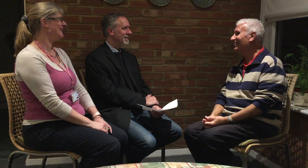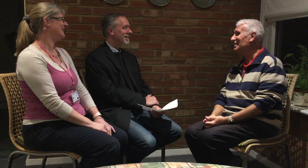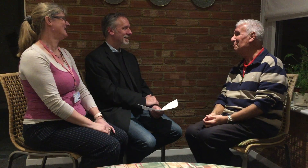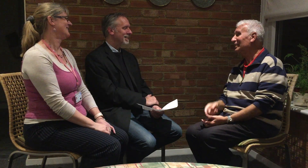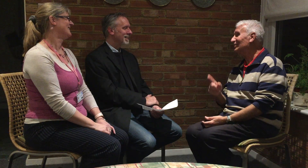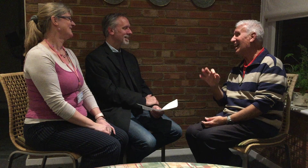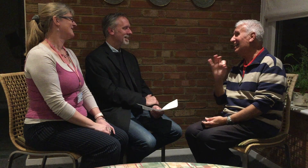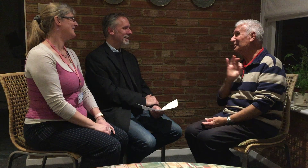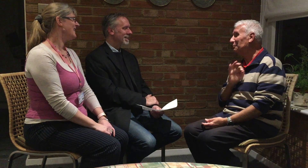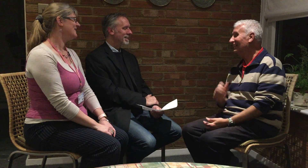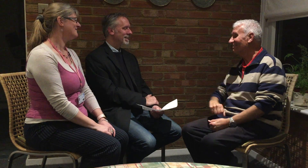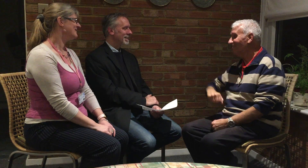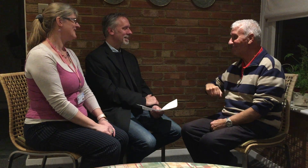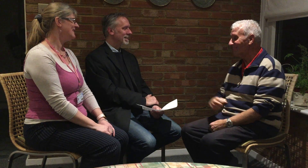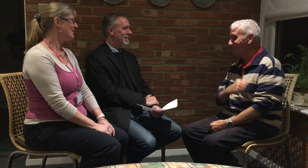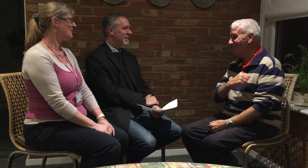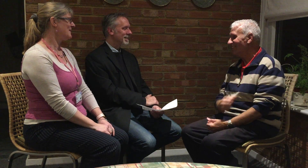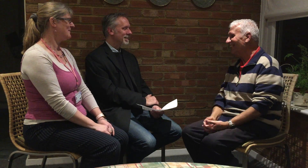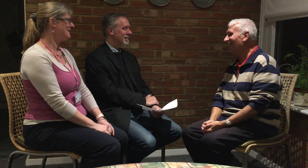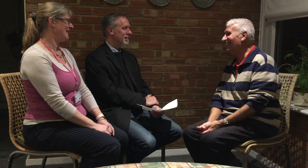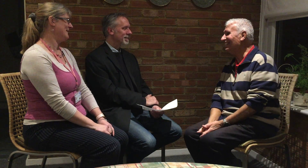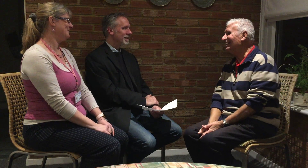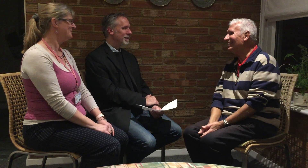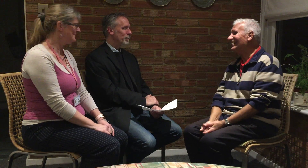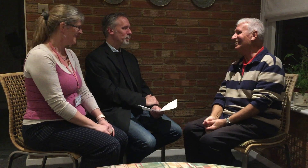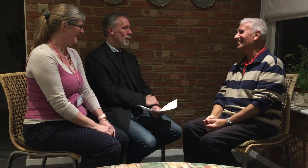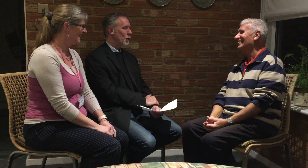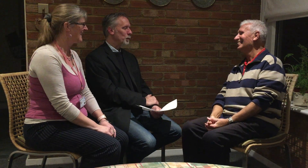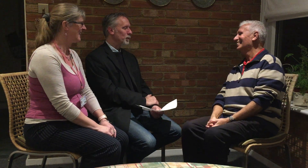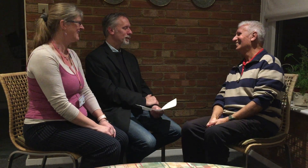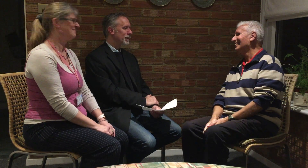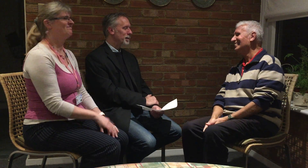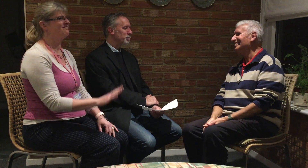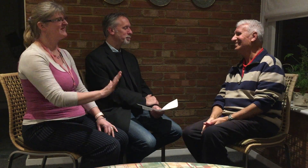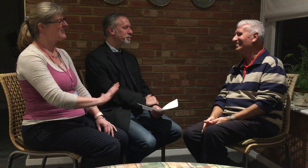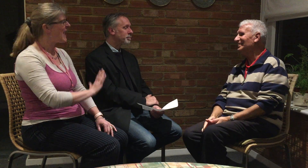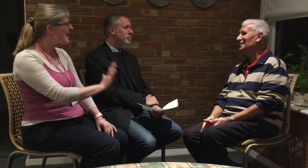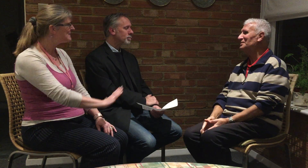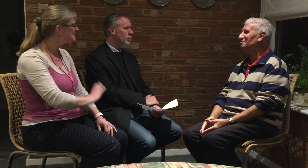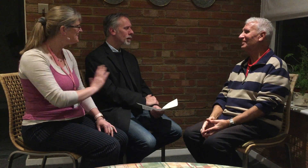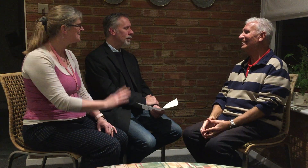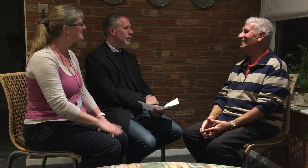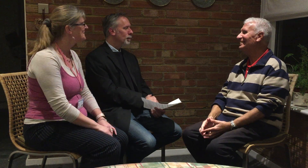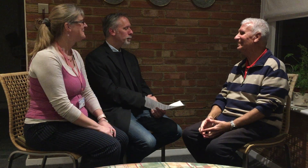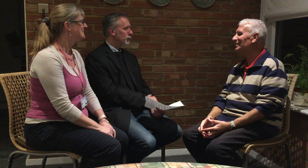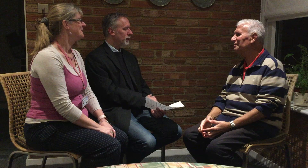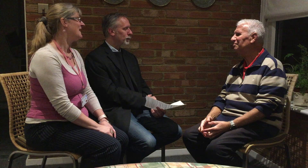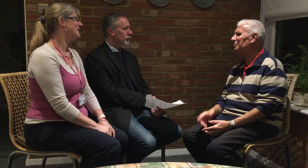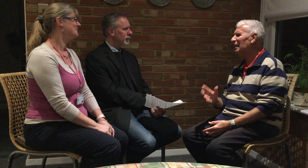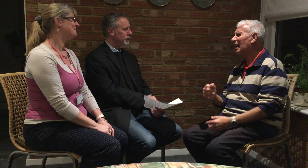lovely. No, she never asked me down. Oh, what a shame. But you said Yeah. this...